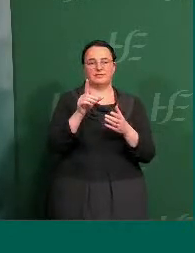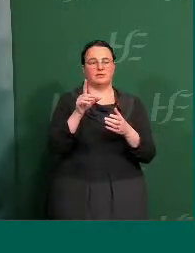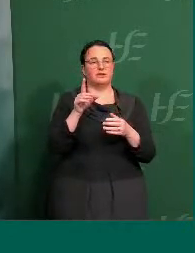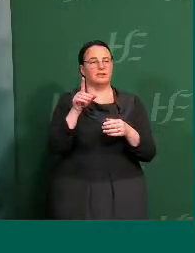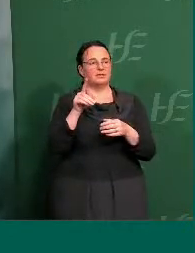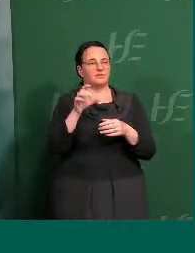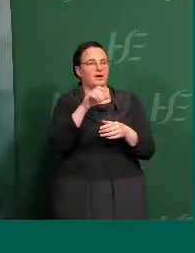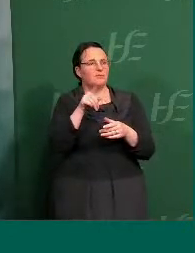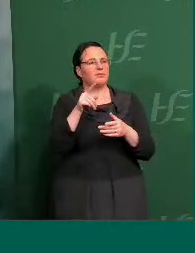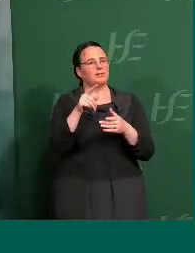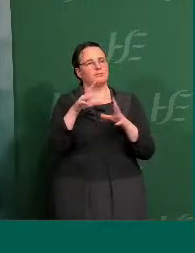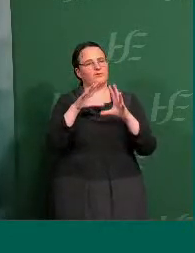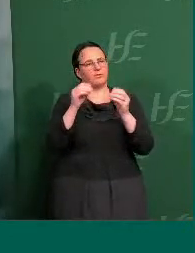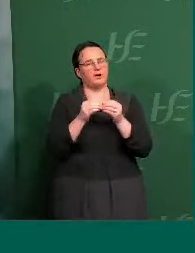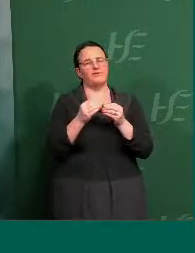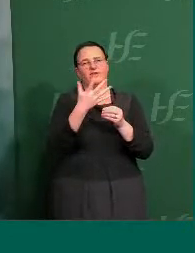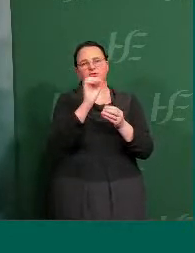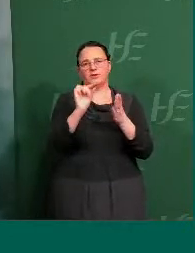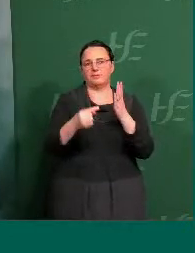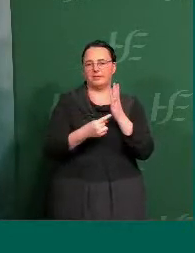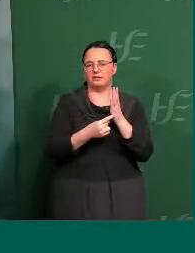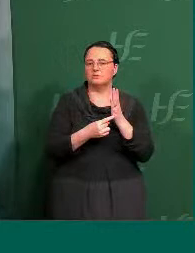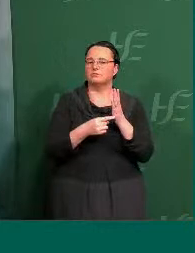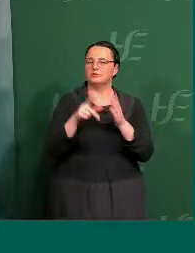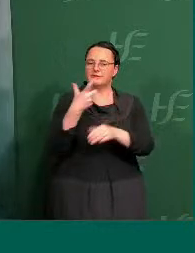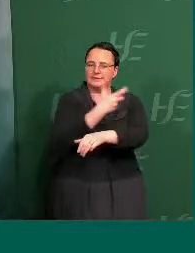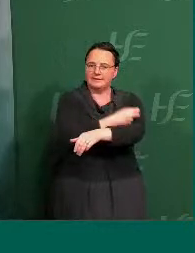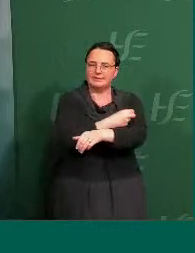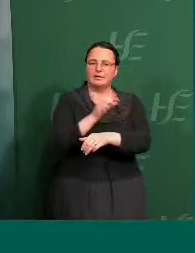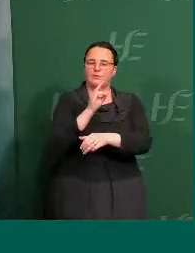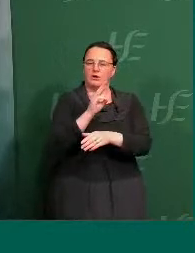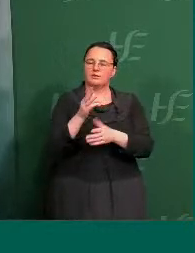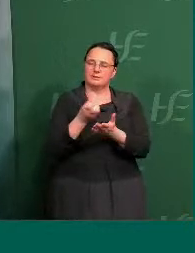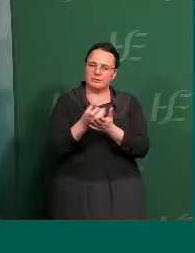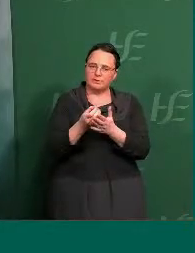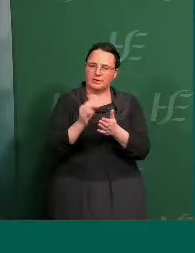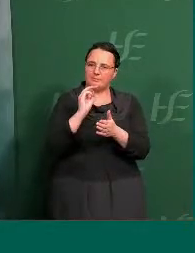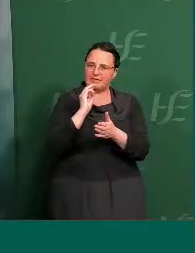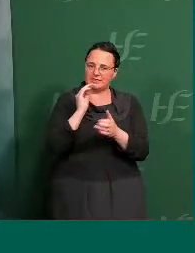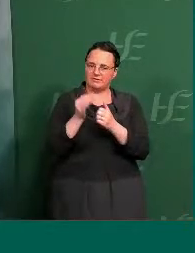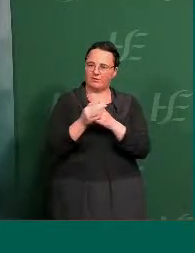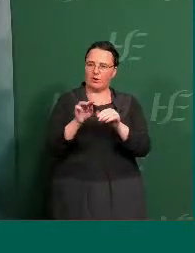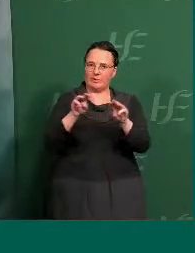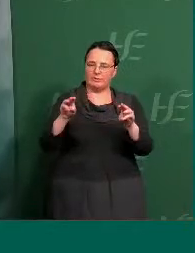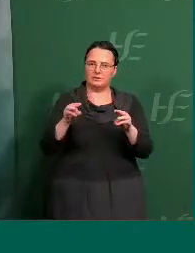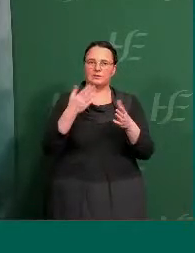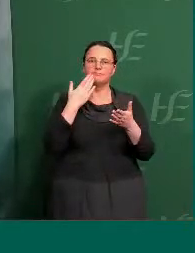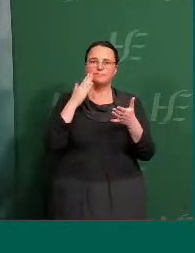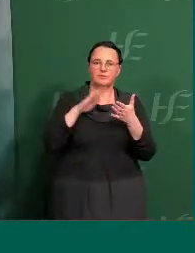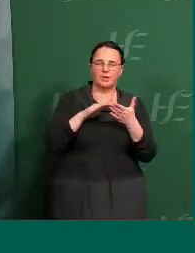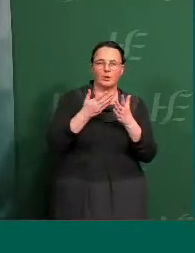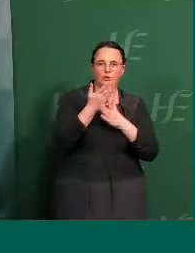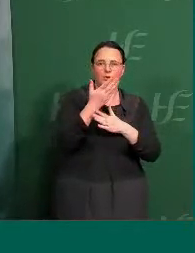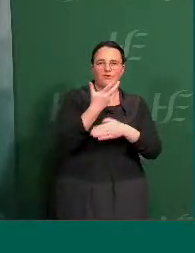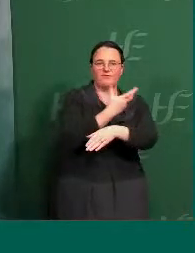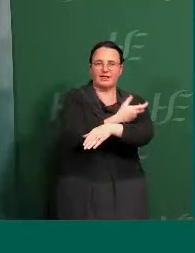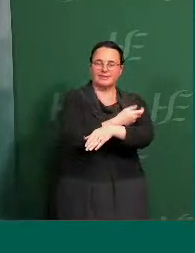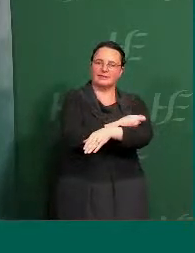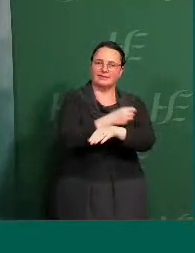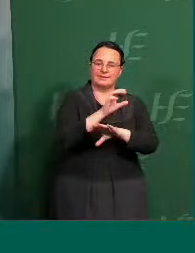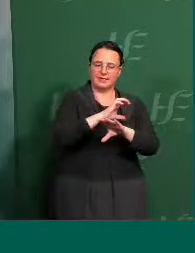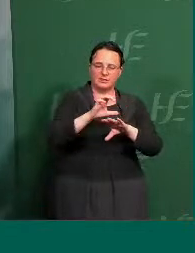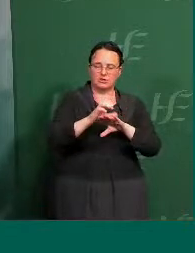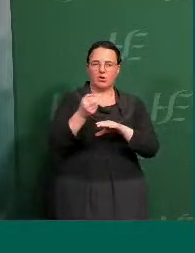nearly 500,000 through all channels. And Paul has described what that means for people in terms of an appointment through a vaccination centre